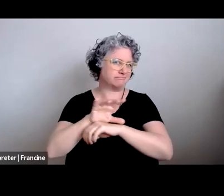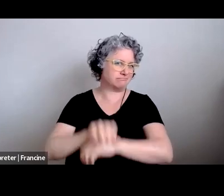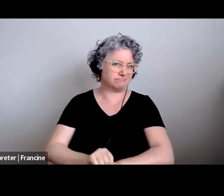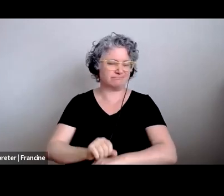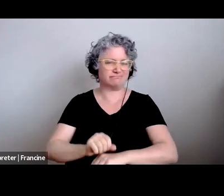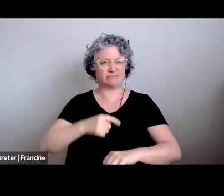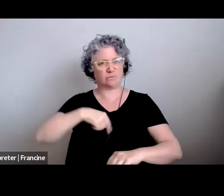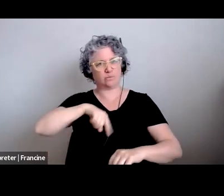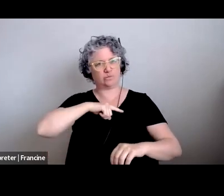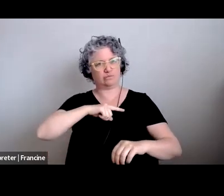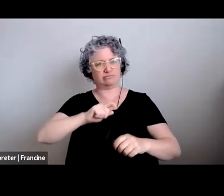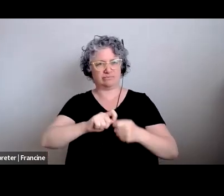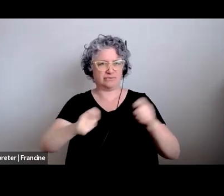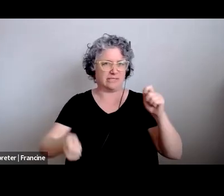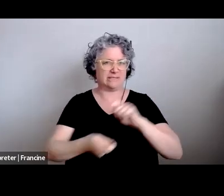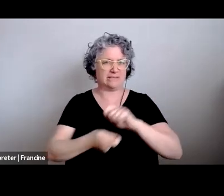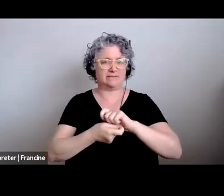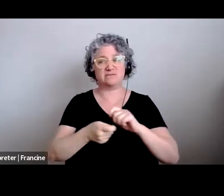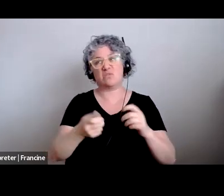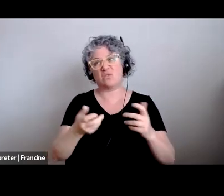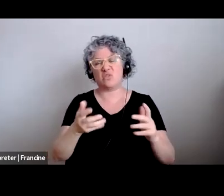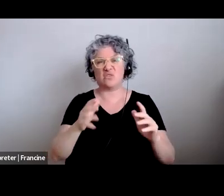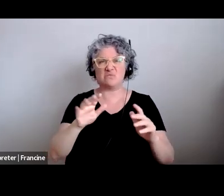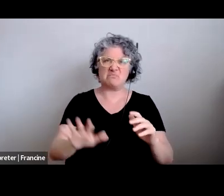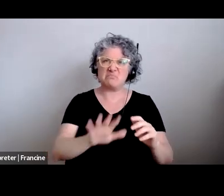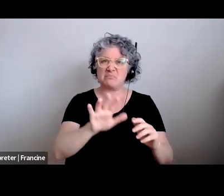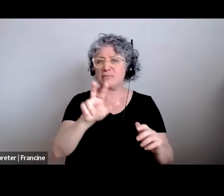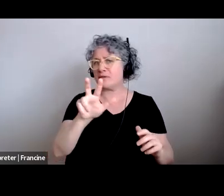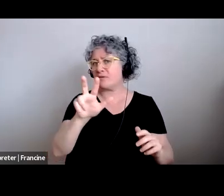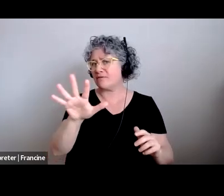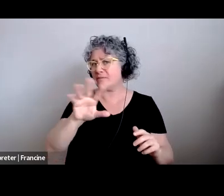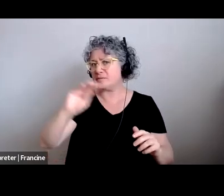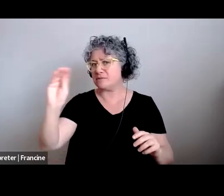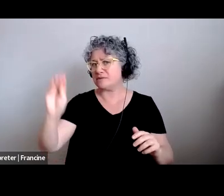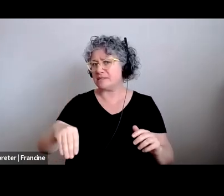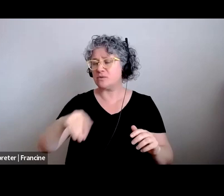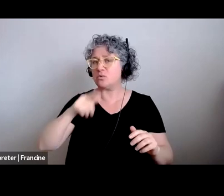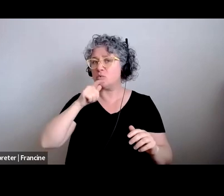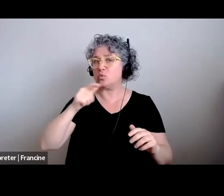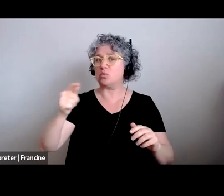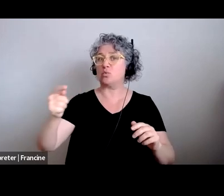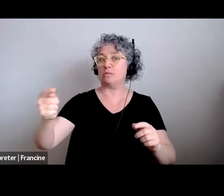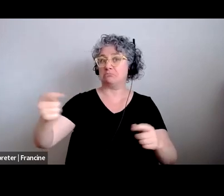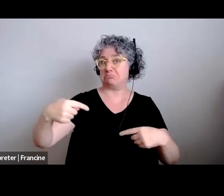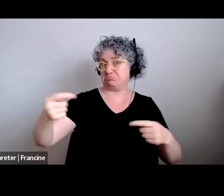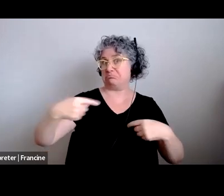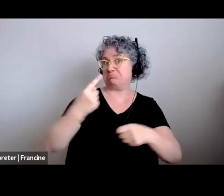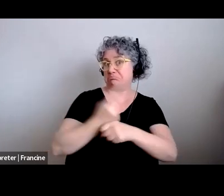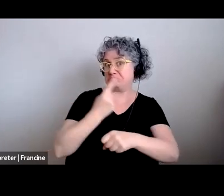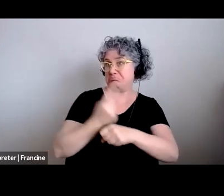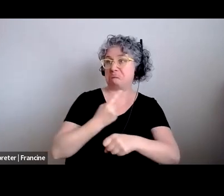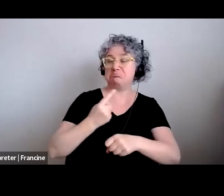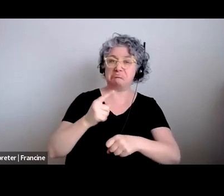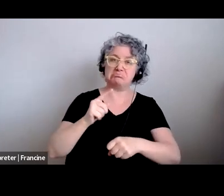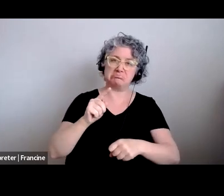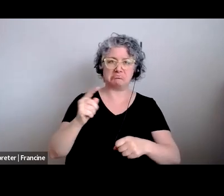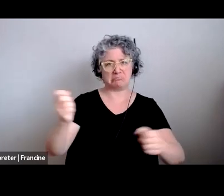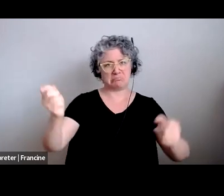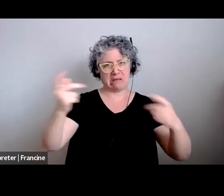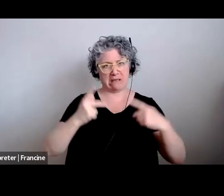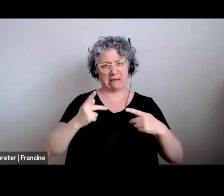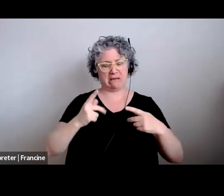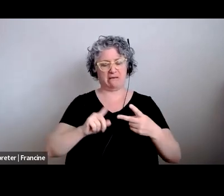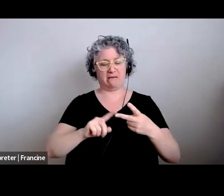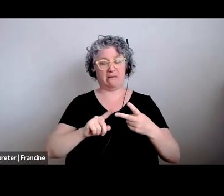About 35% of the pre-existing subscribers have returned, and the public are buying the